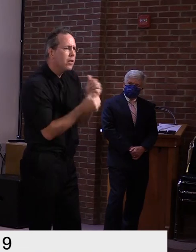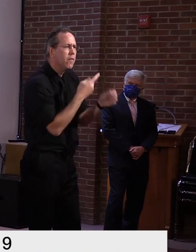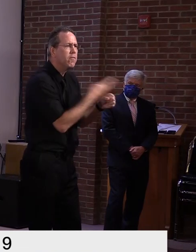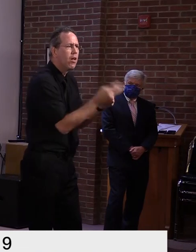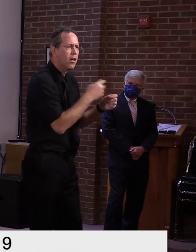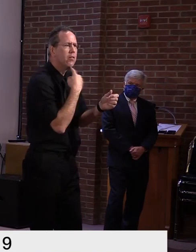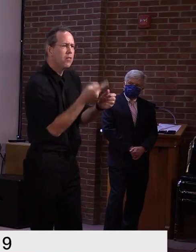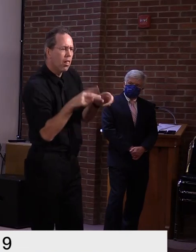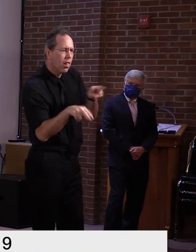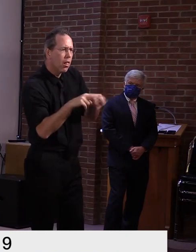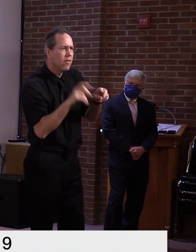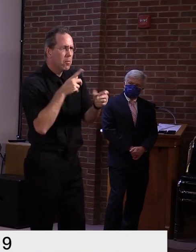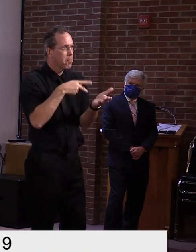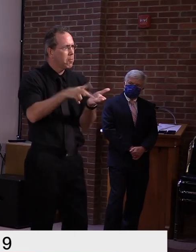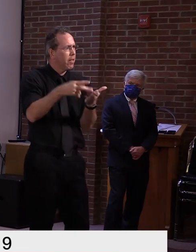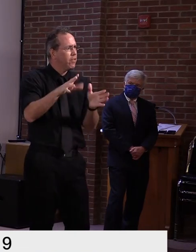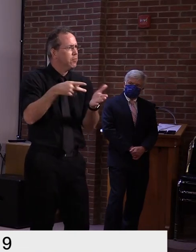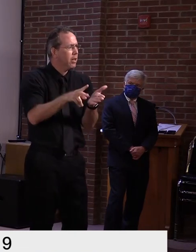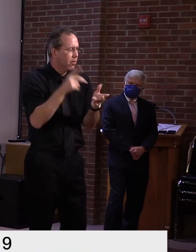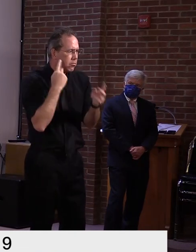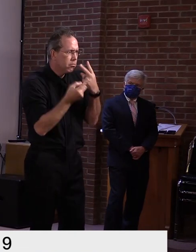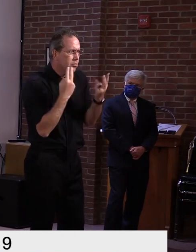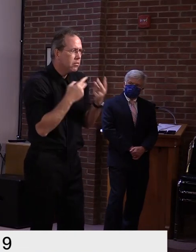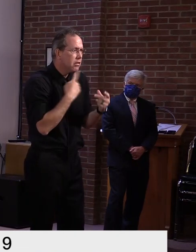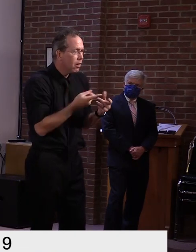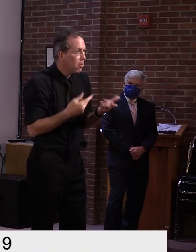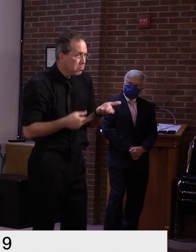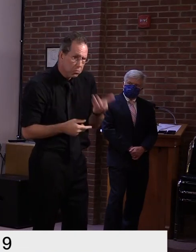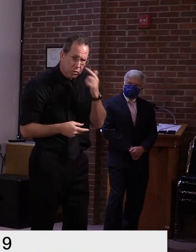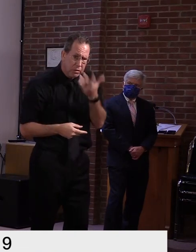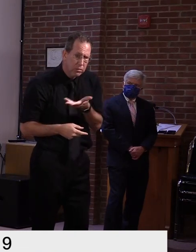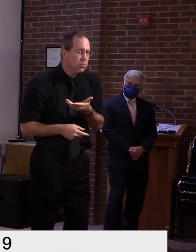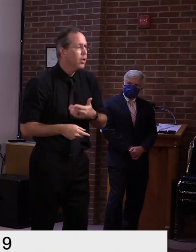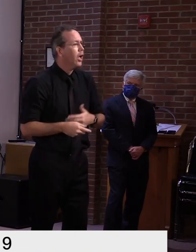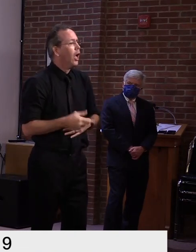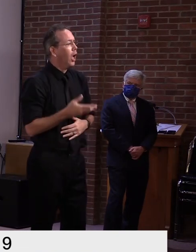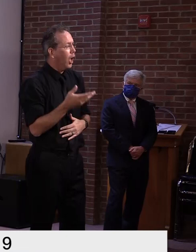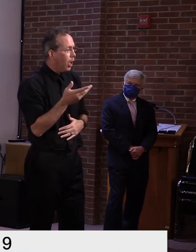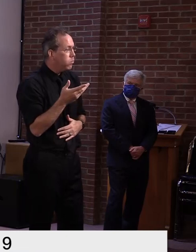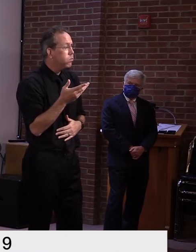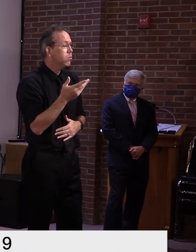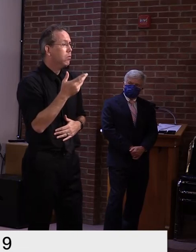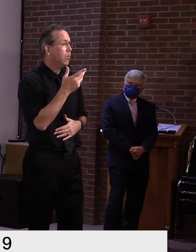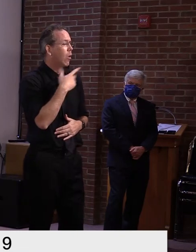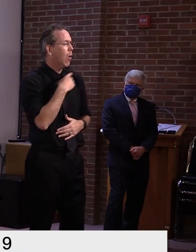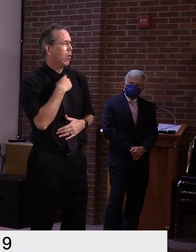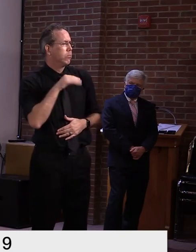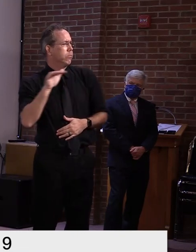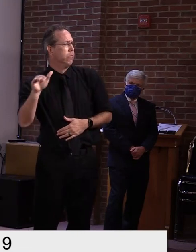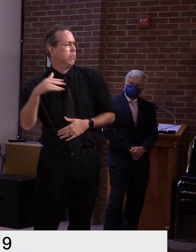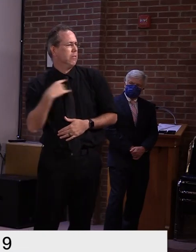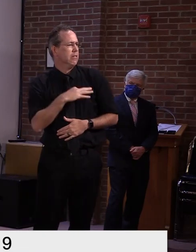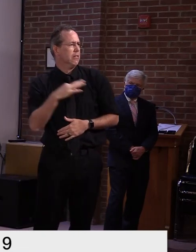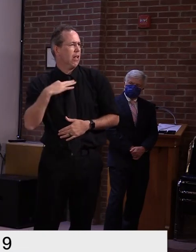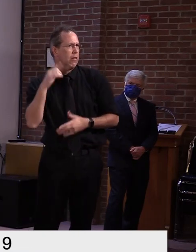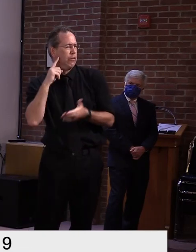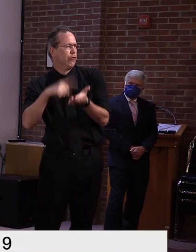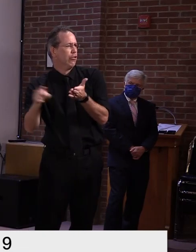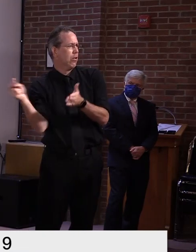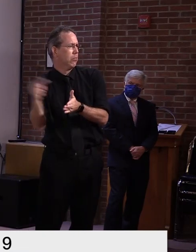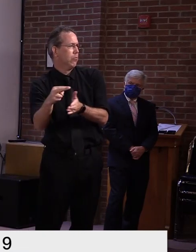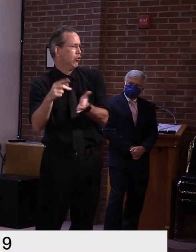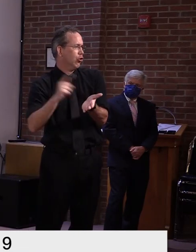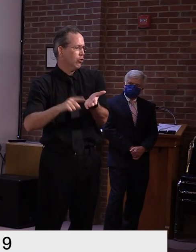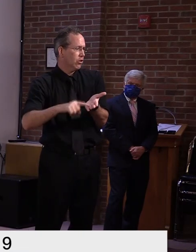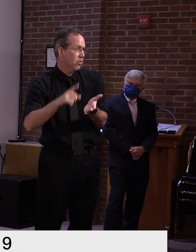it manually, I guess that's possible. But I'm not sure that there's a big need for it at this point in time.